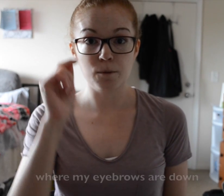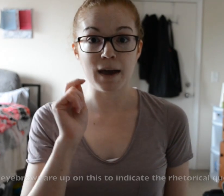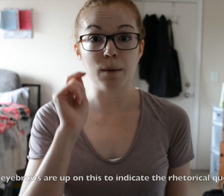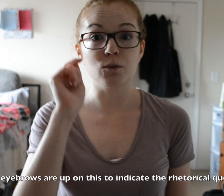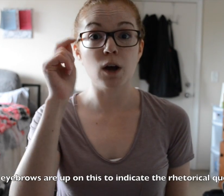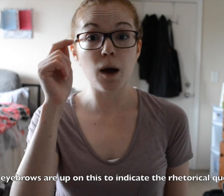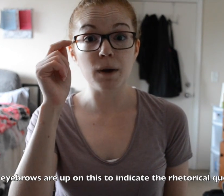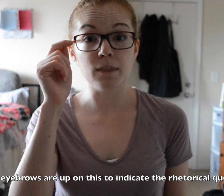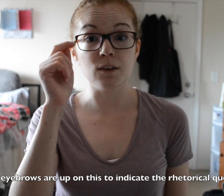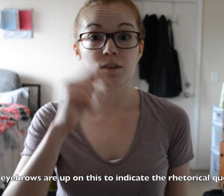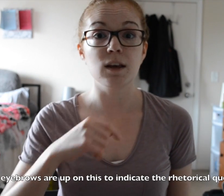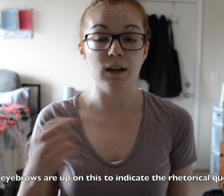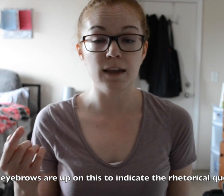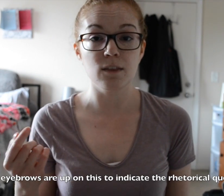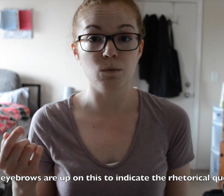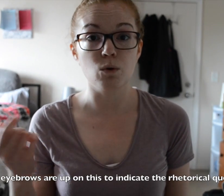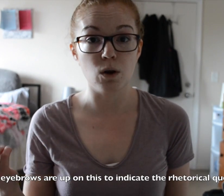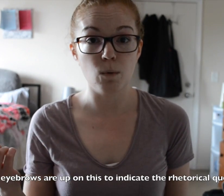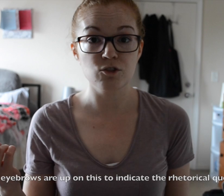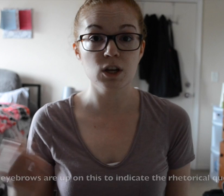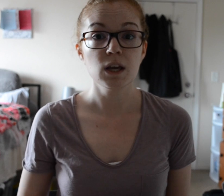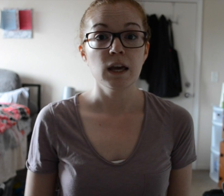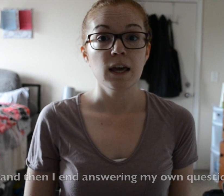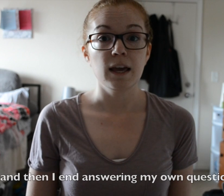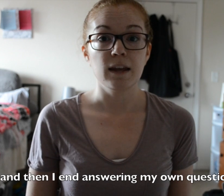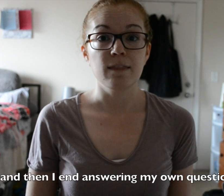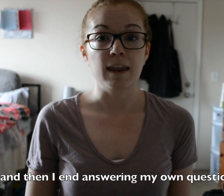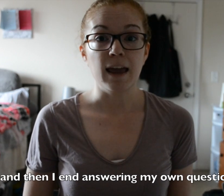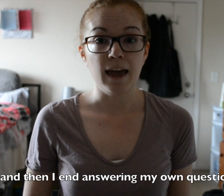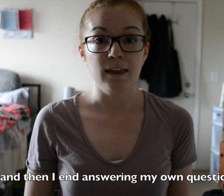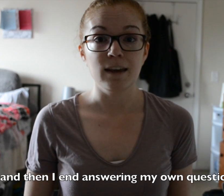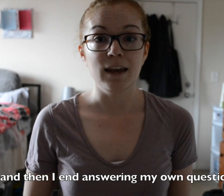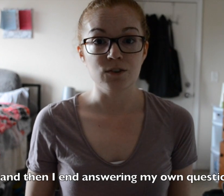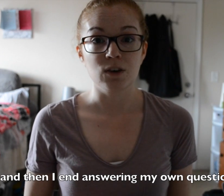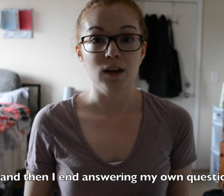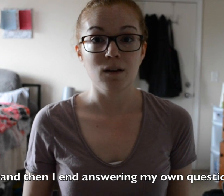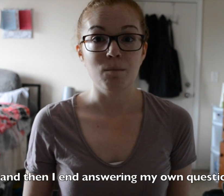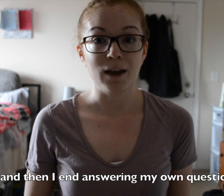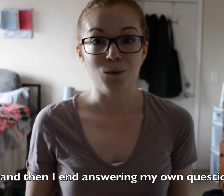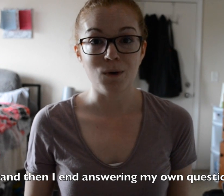my eyebrows are up on this to indicate the rhetorical question, and then I end answering my own question.